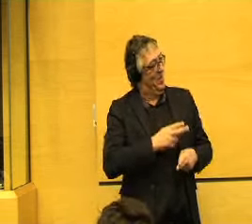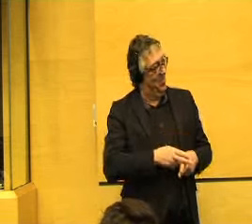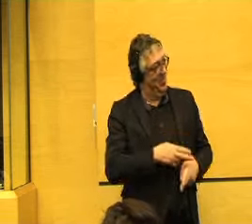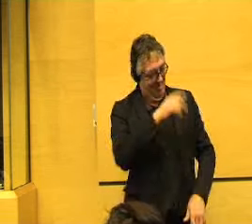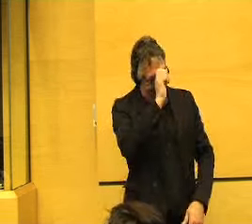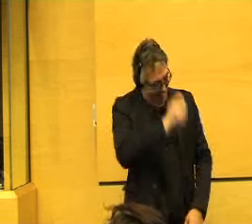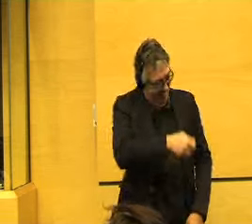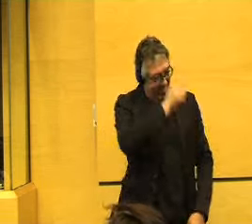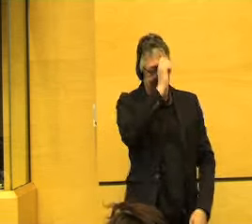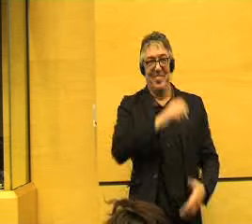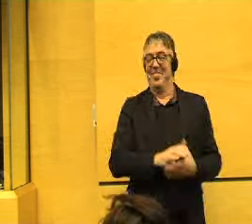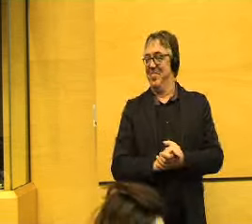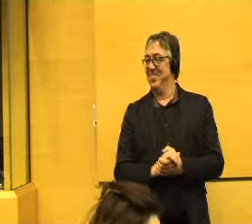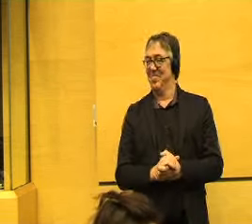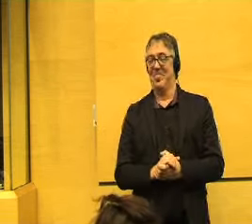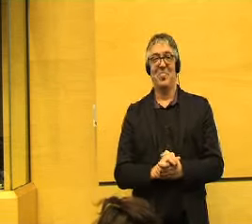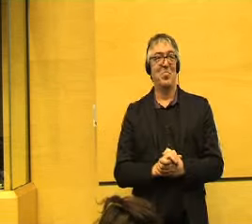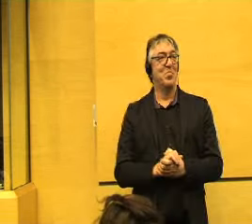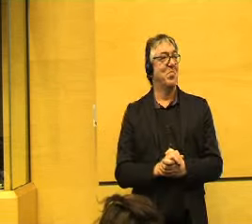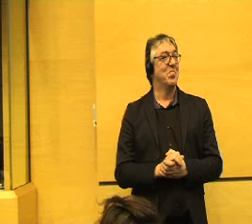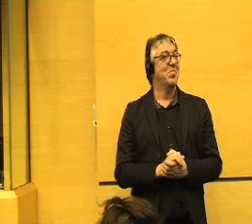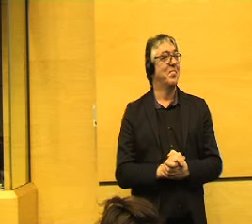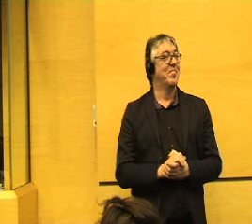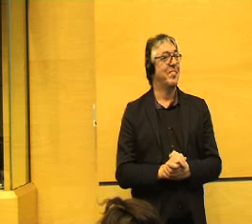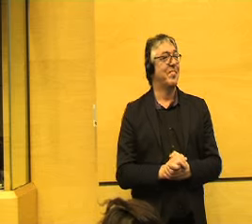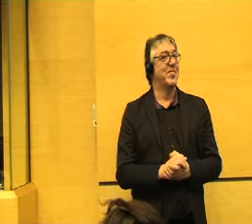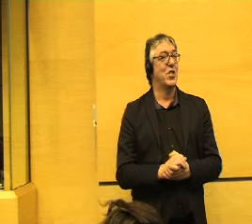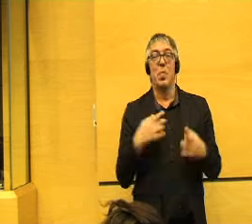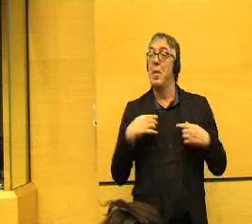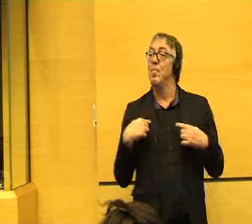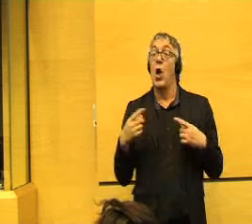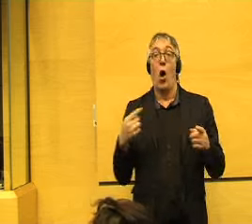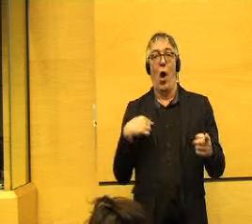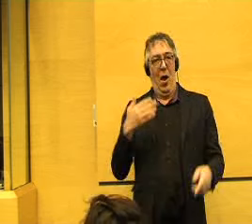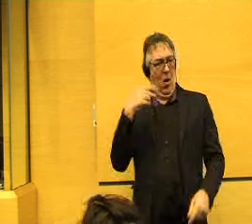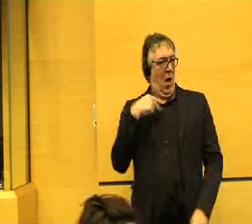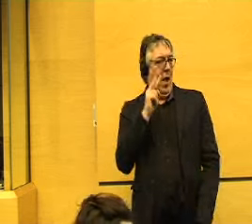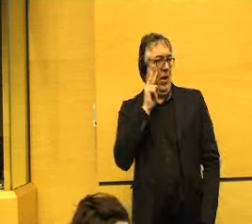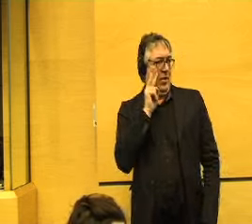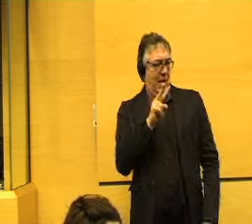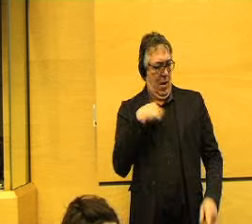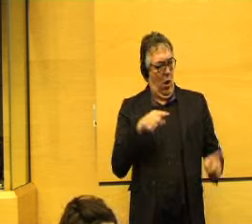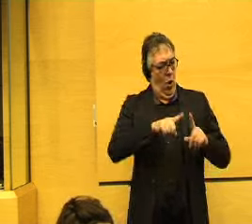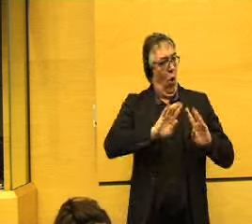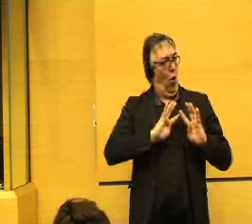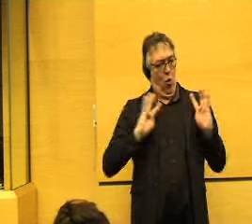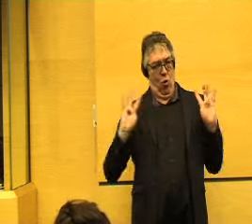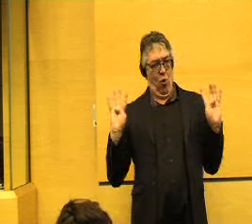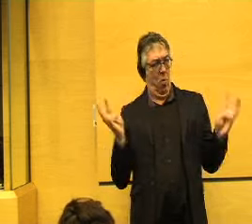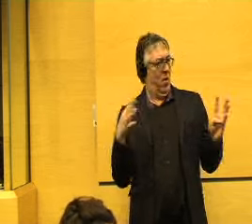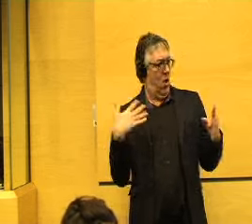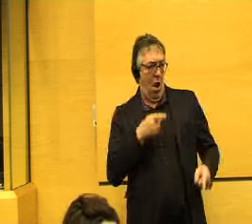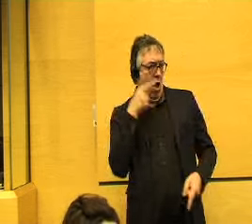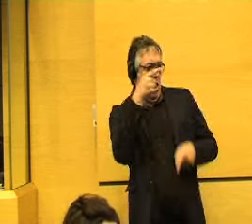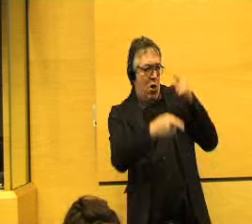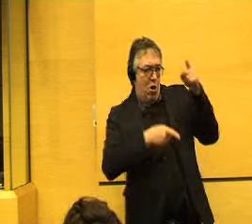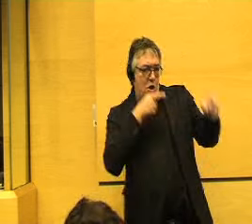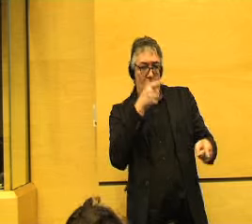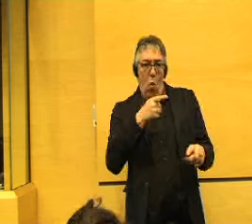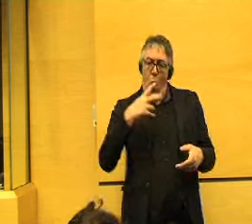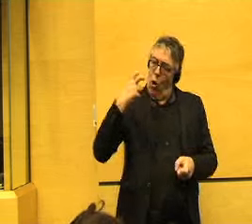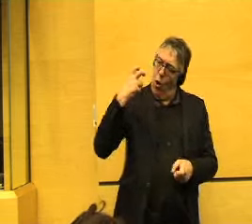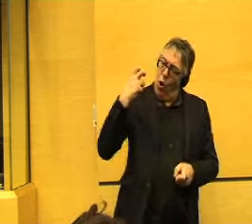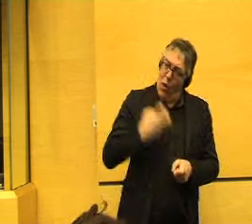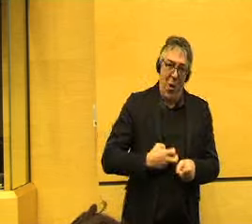I can see that our committee members are giving tough time to the delegation with challenging questions.